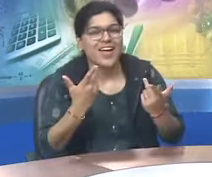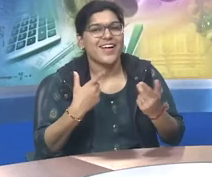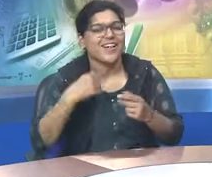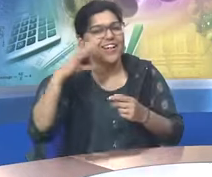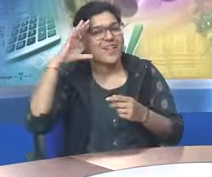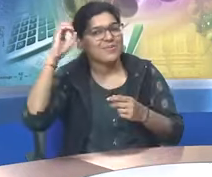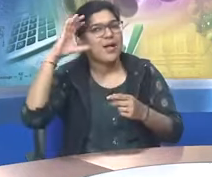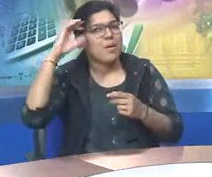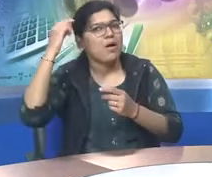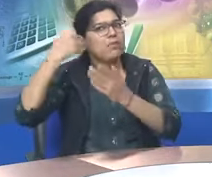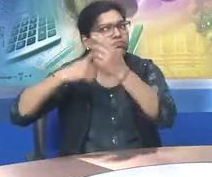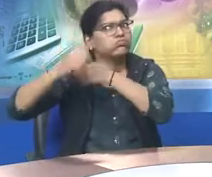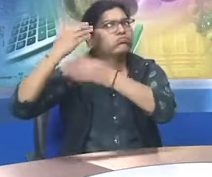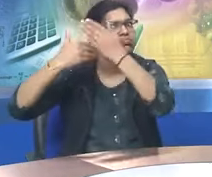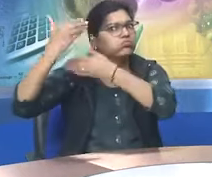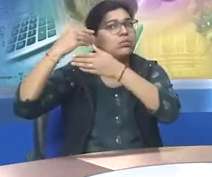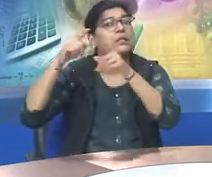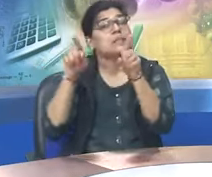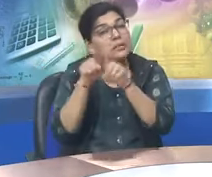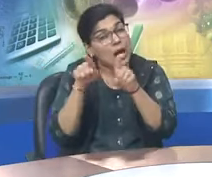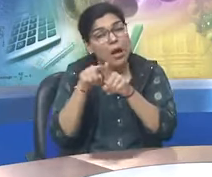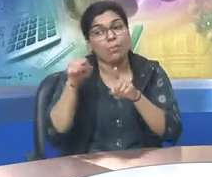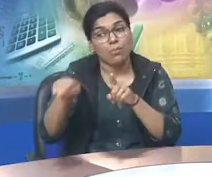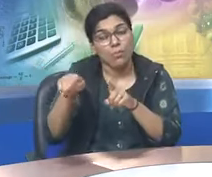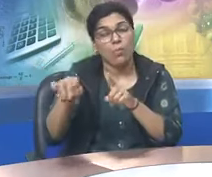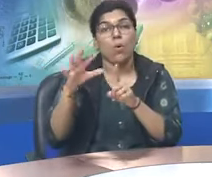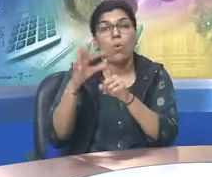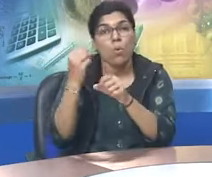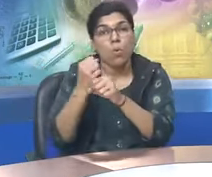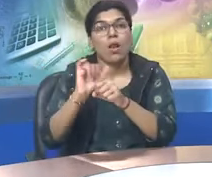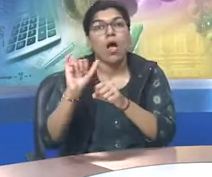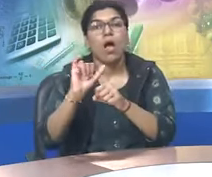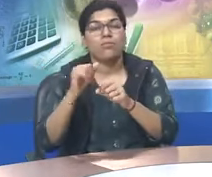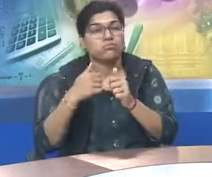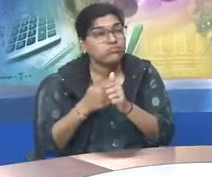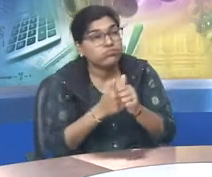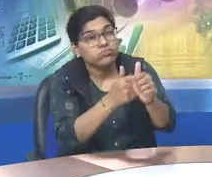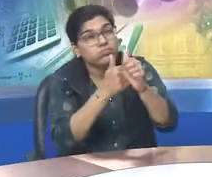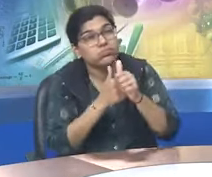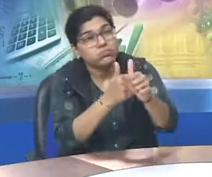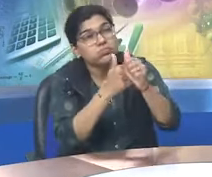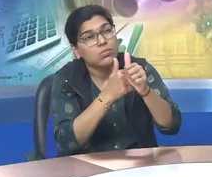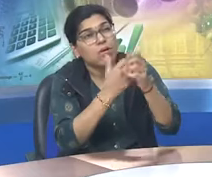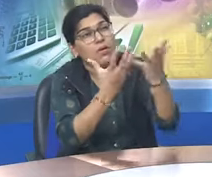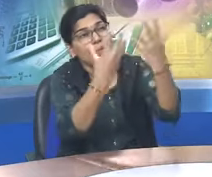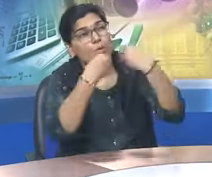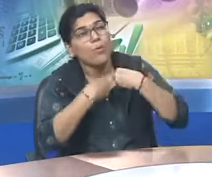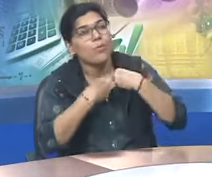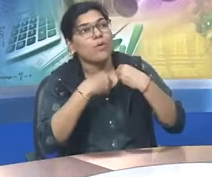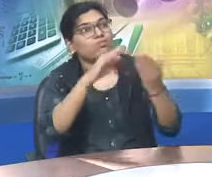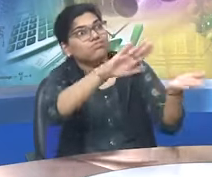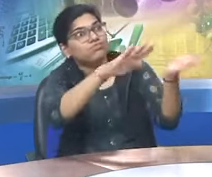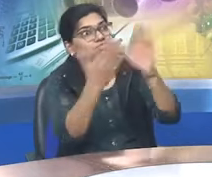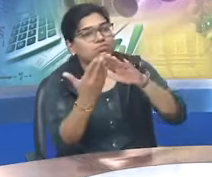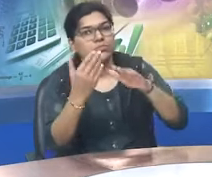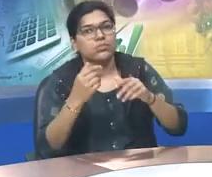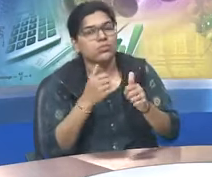mind. So she wishes to save the memories of her grandmother with her